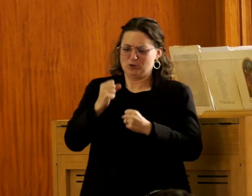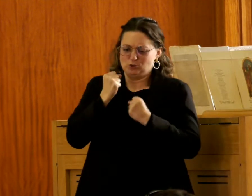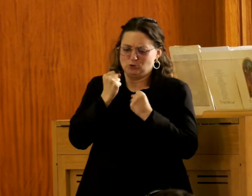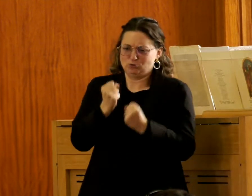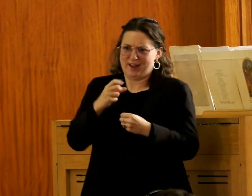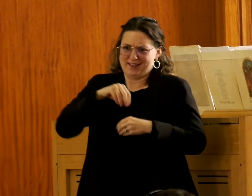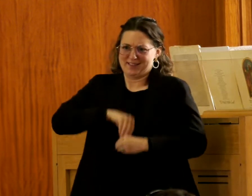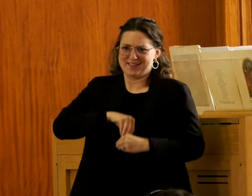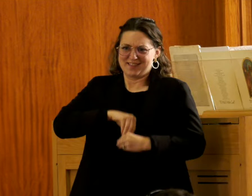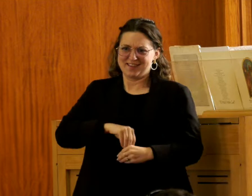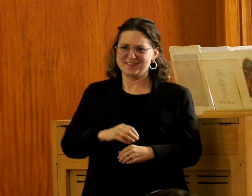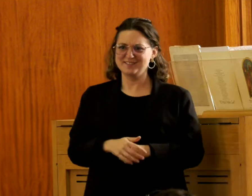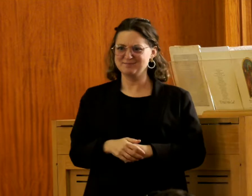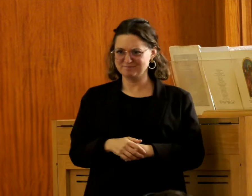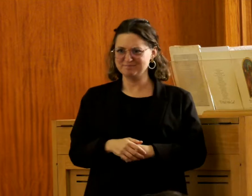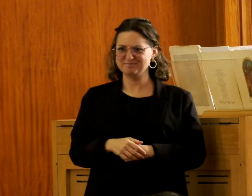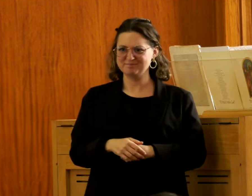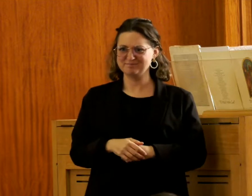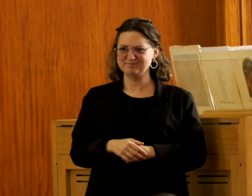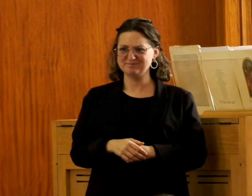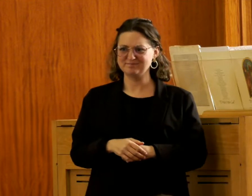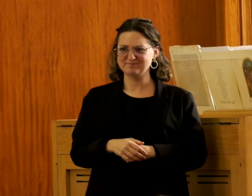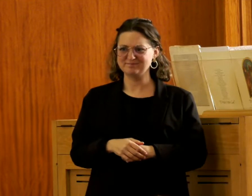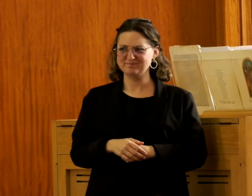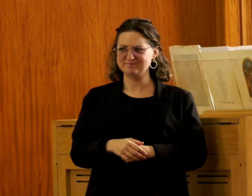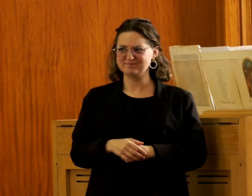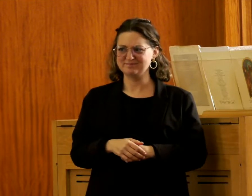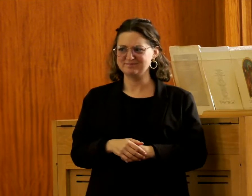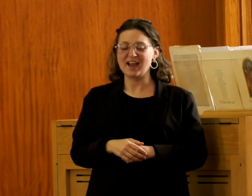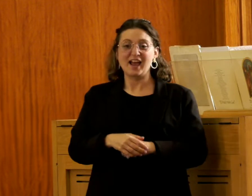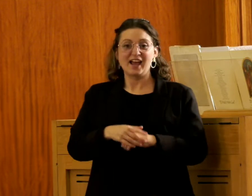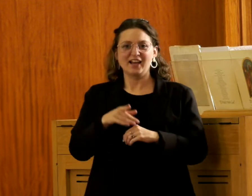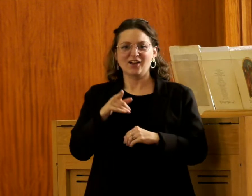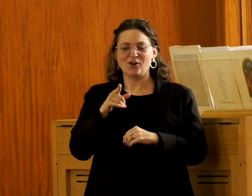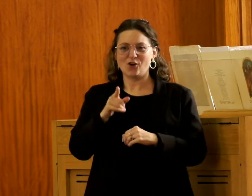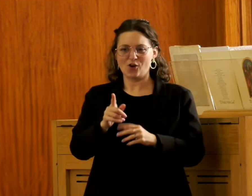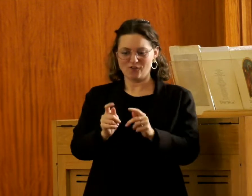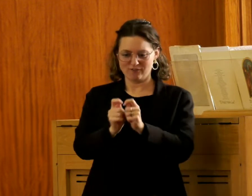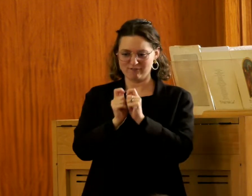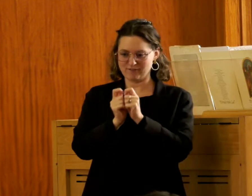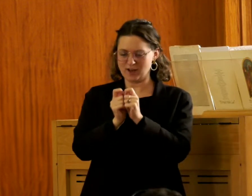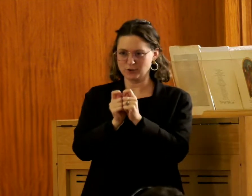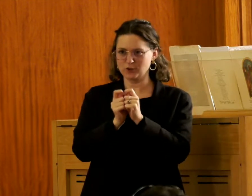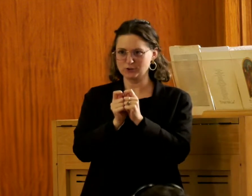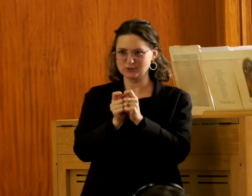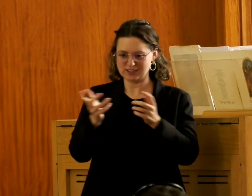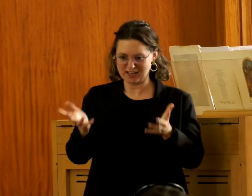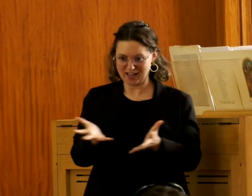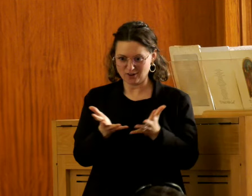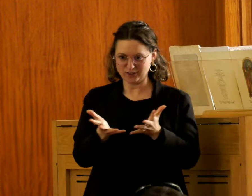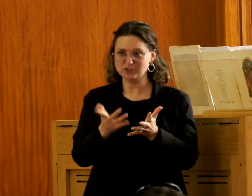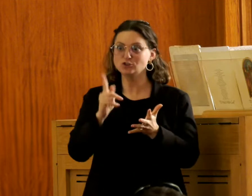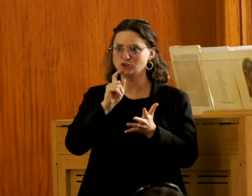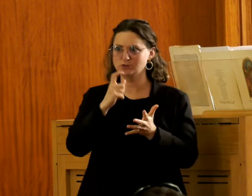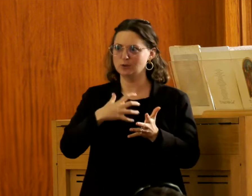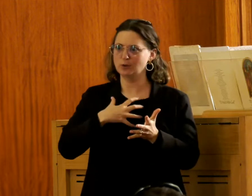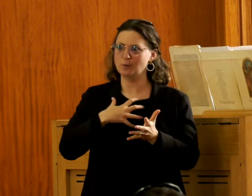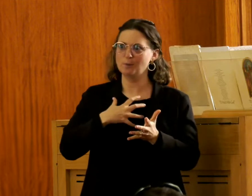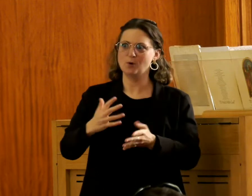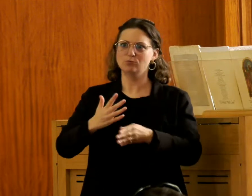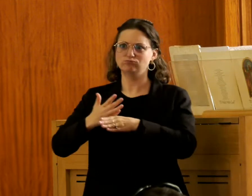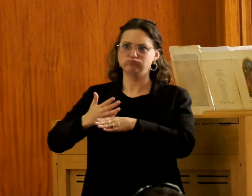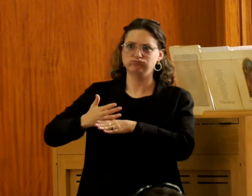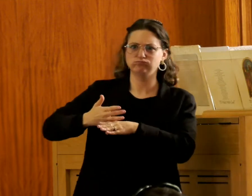and strengths. When her gifts are encouraged and their value affirmed, she will work